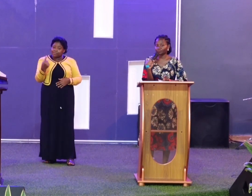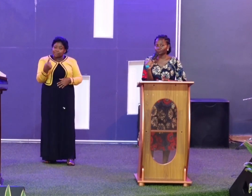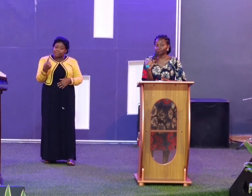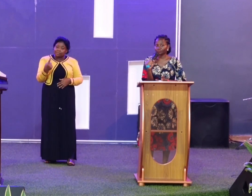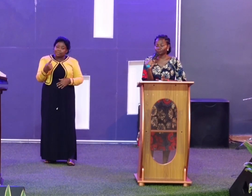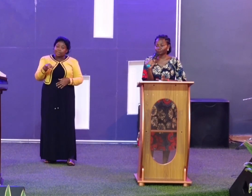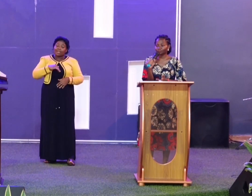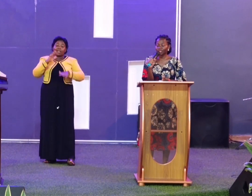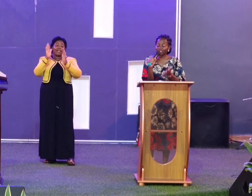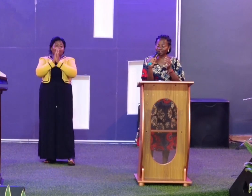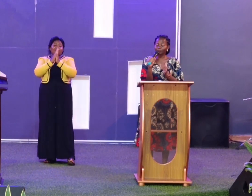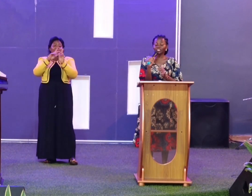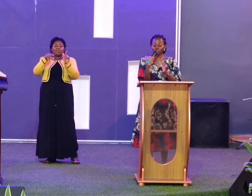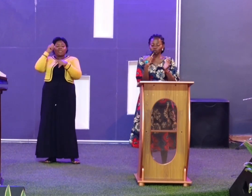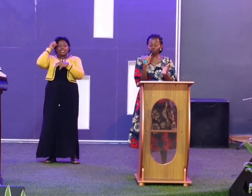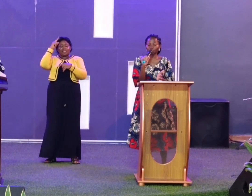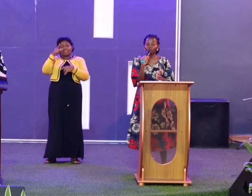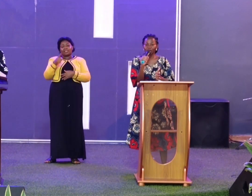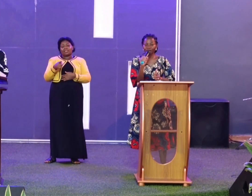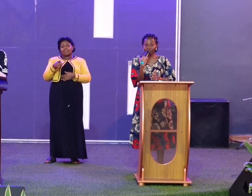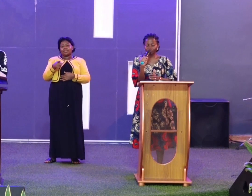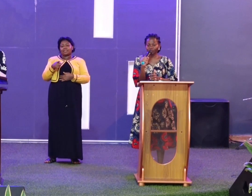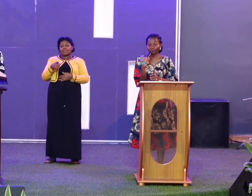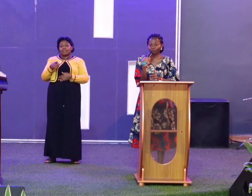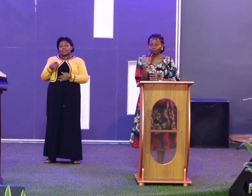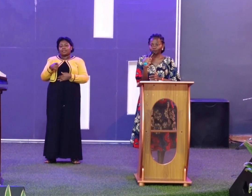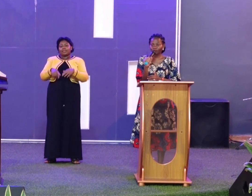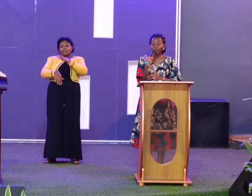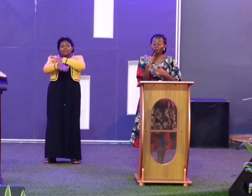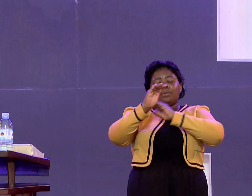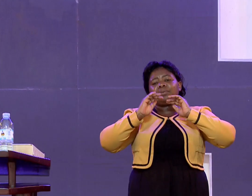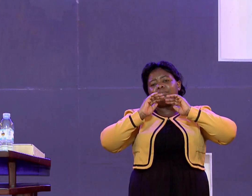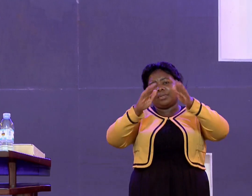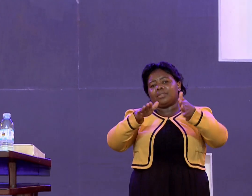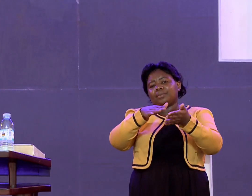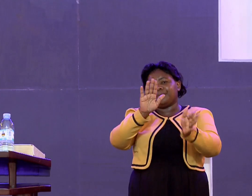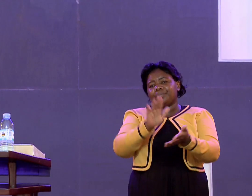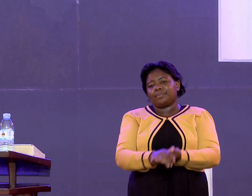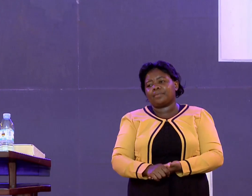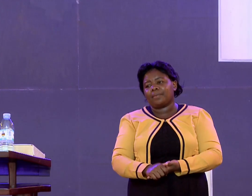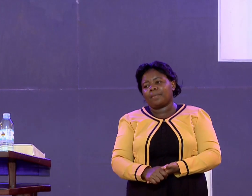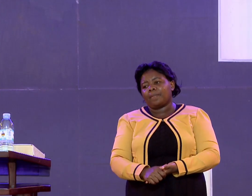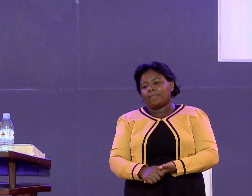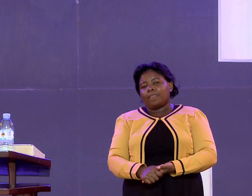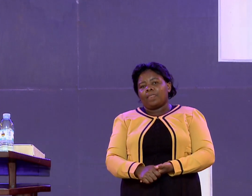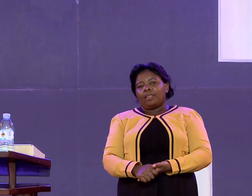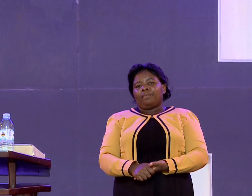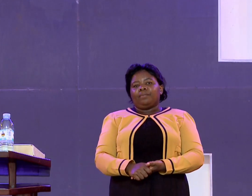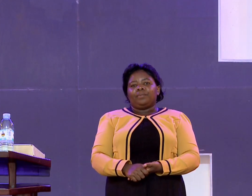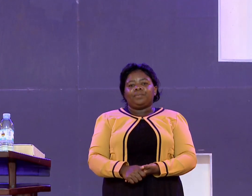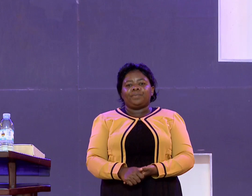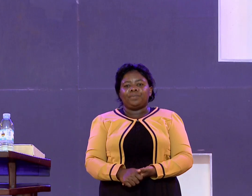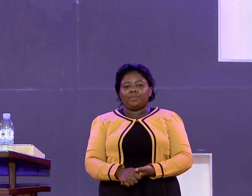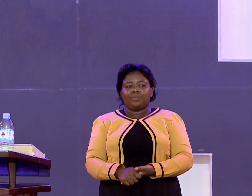I pray we understand this. Nsaba nti kino tukitegeere. May God bless you so much. Mukama abampere nnyo ddala omukisa. May God bless you so